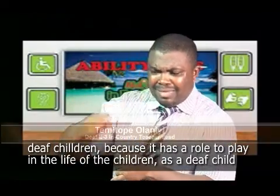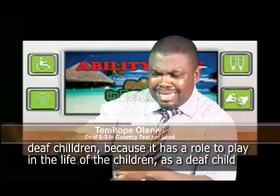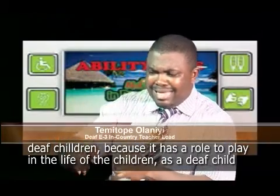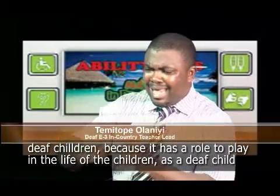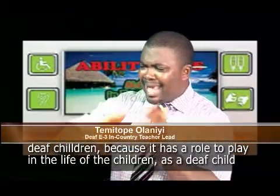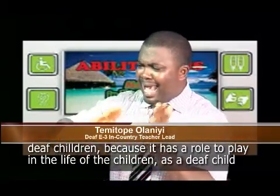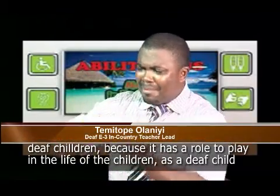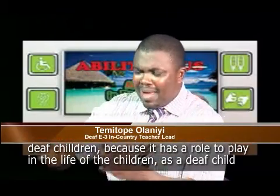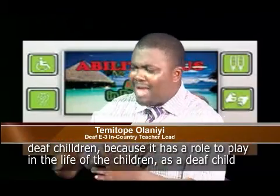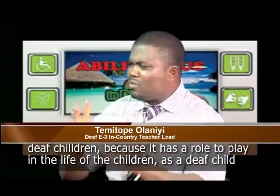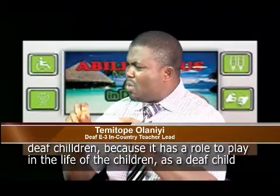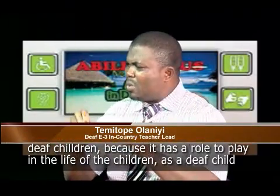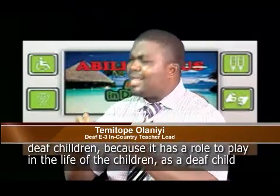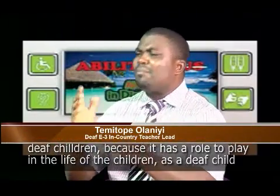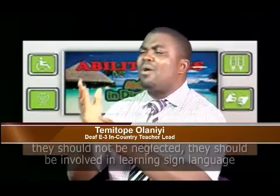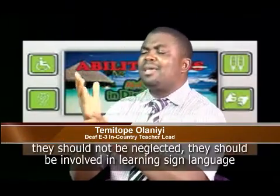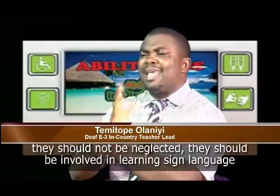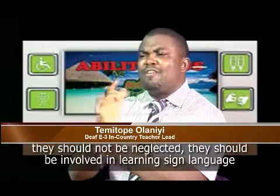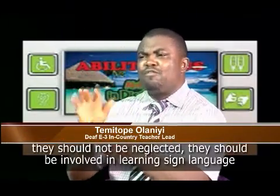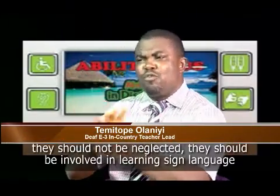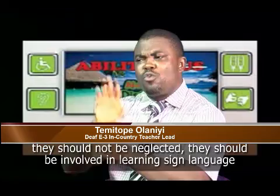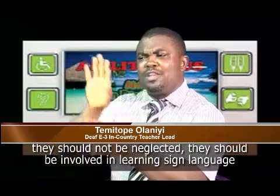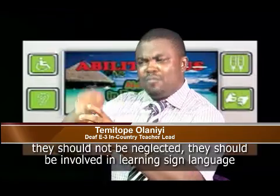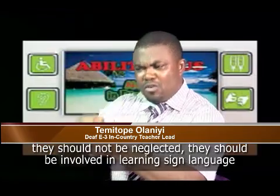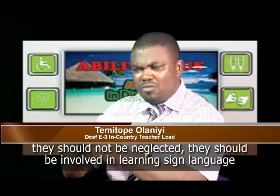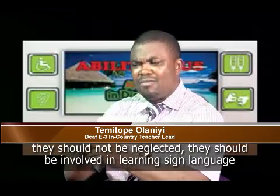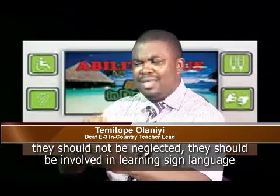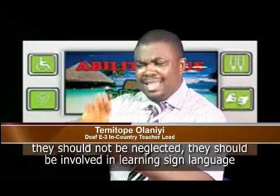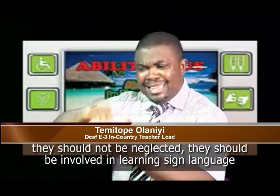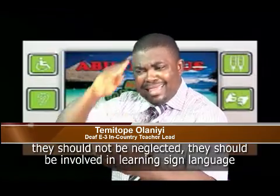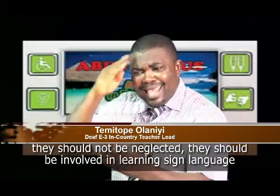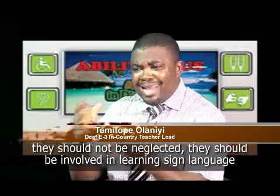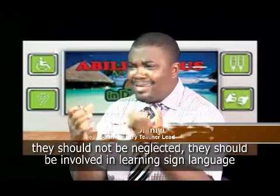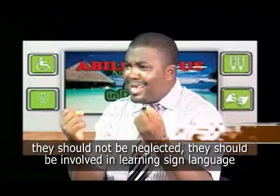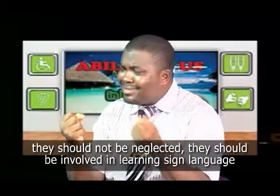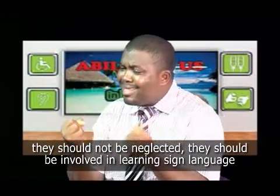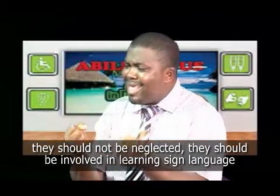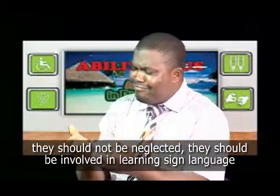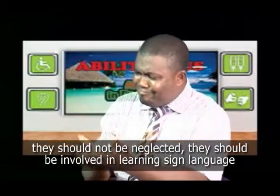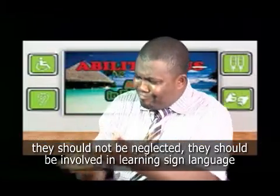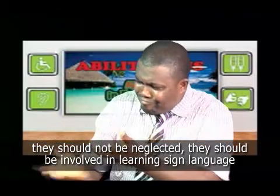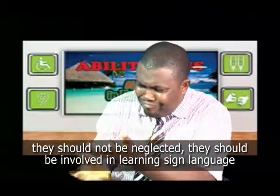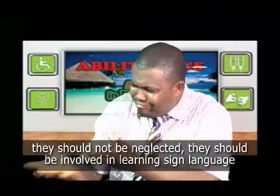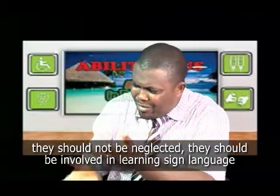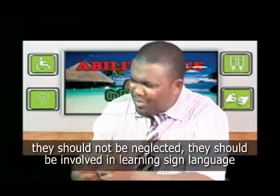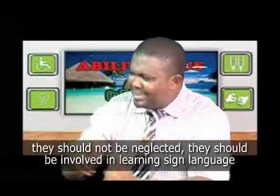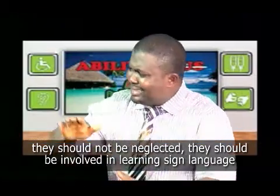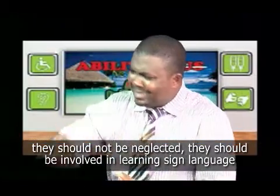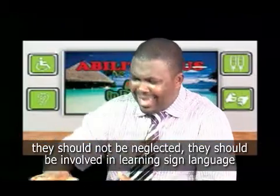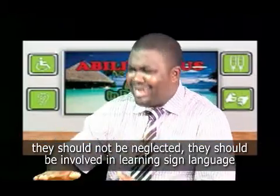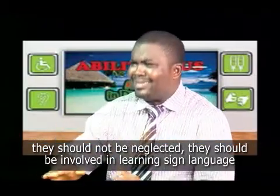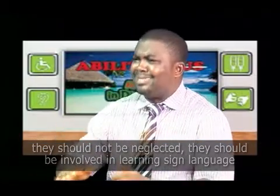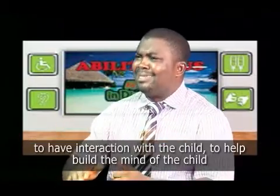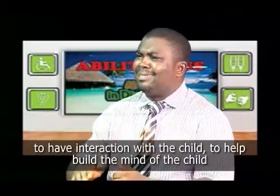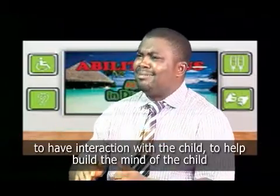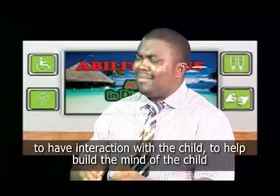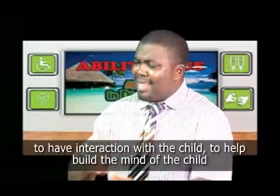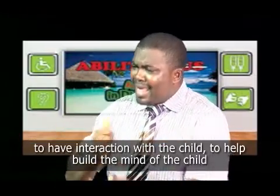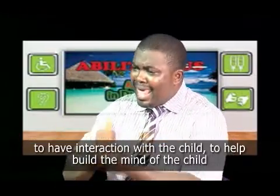children. As a deaf child, they should not be neglected. They should be involved in learning sign language to have interaction